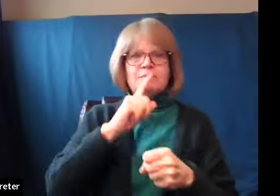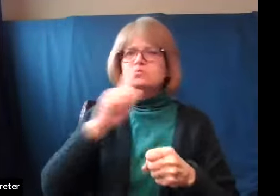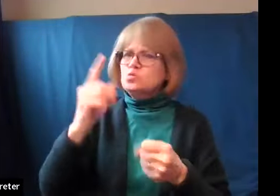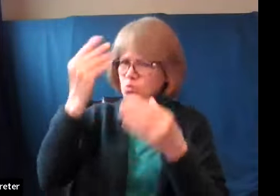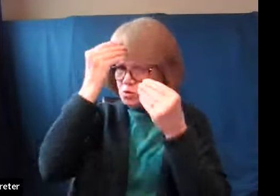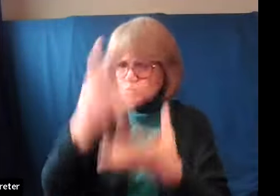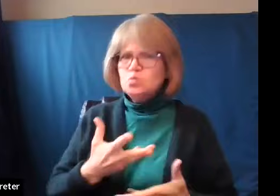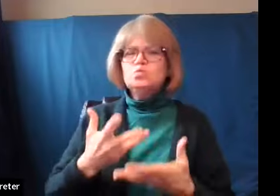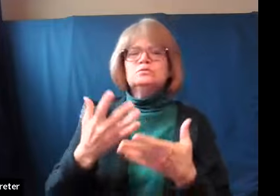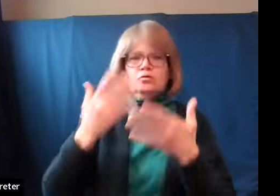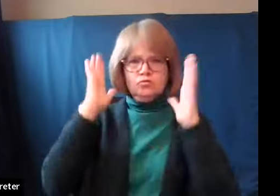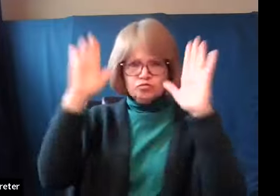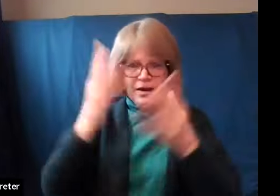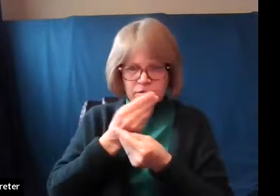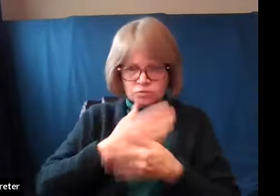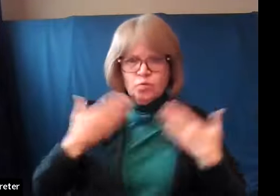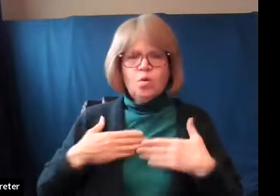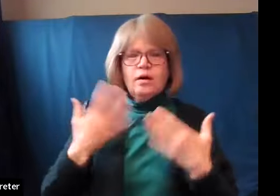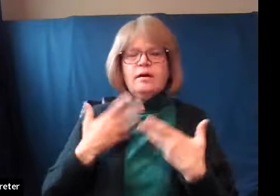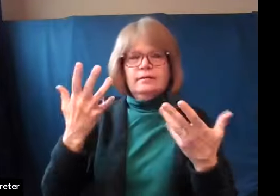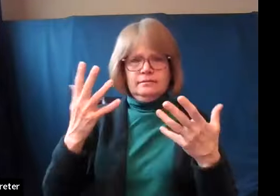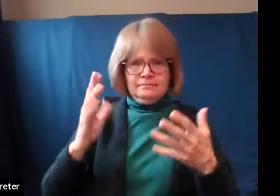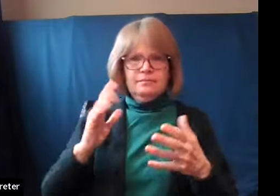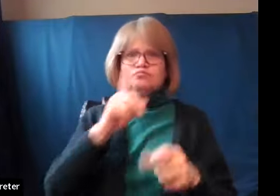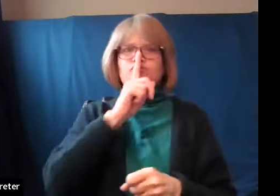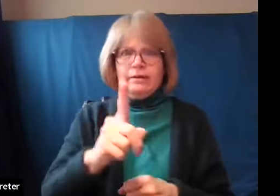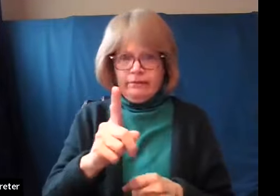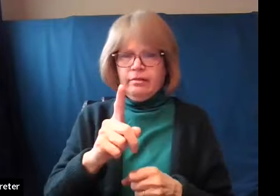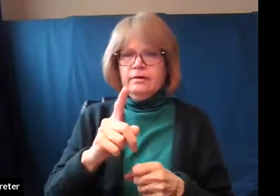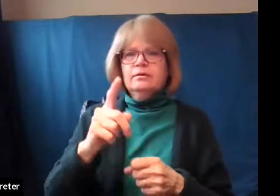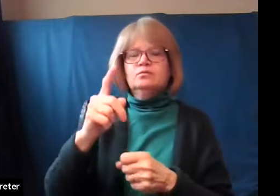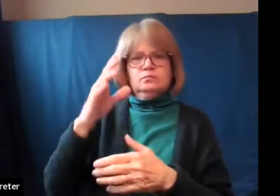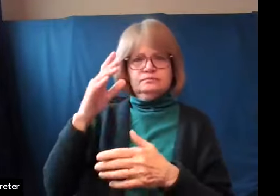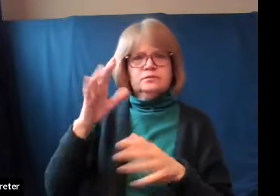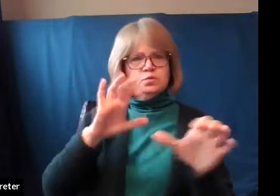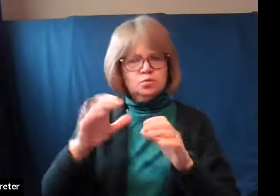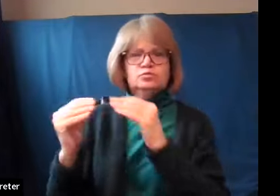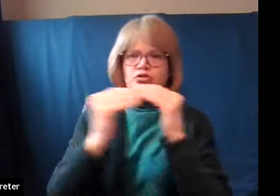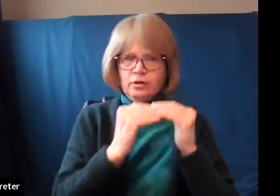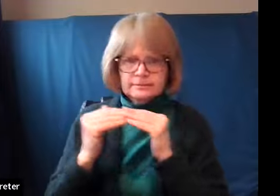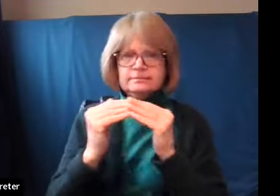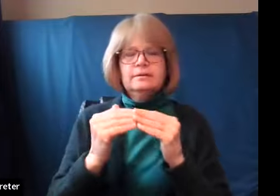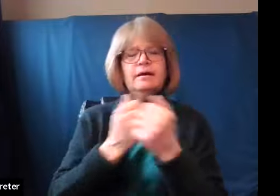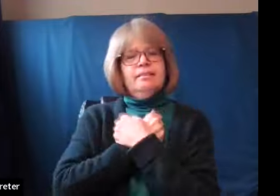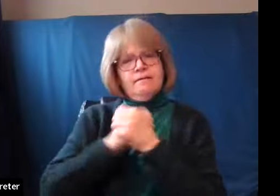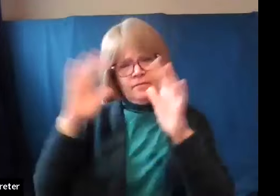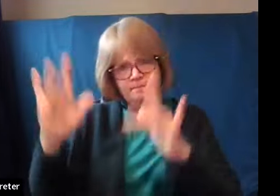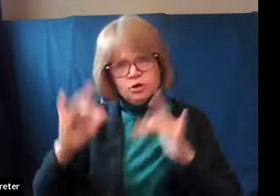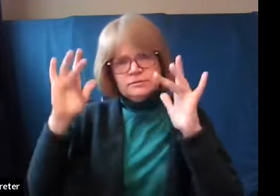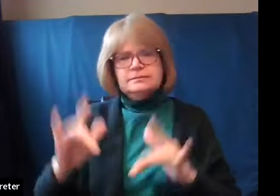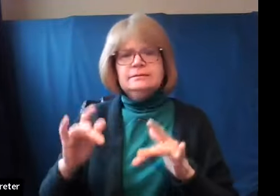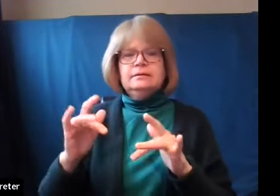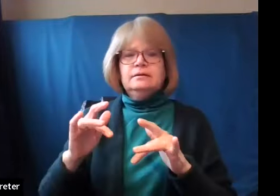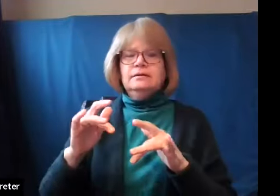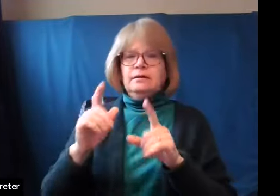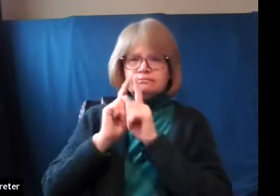lives, that we may enter into your love story for humanity, to do justly, to love mercy, and to